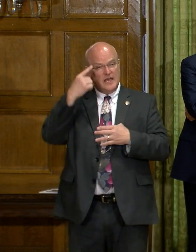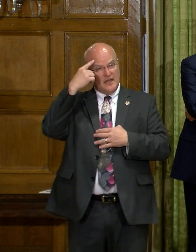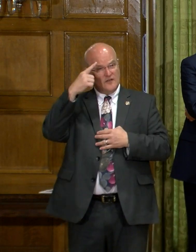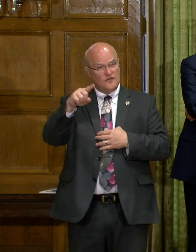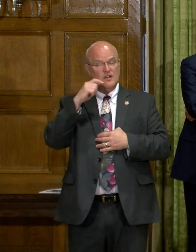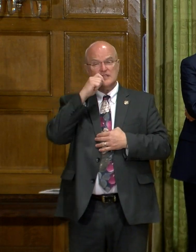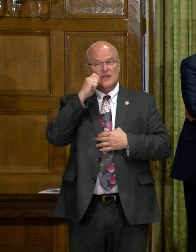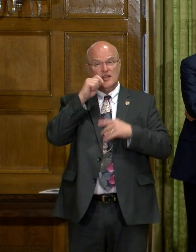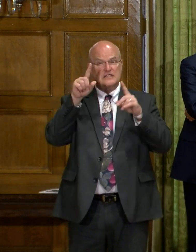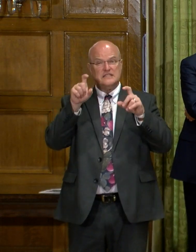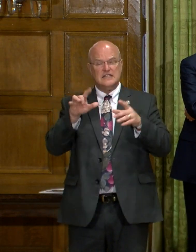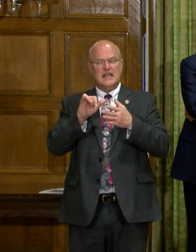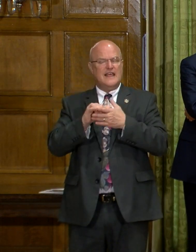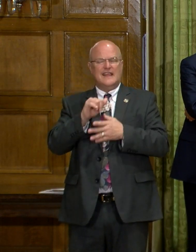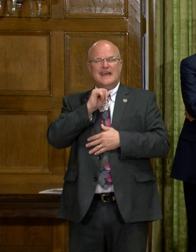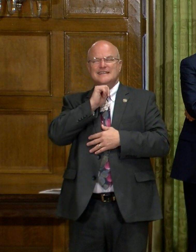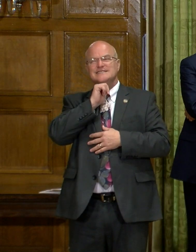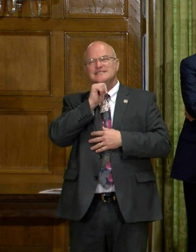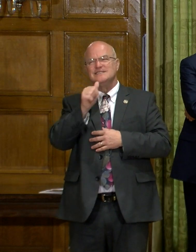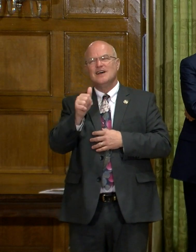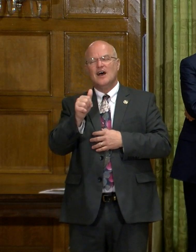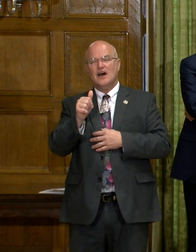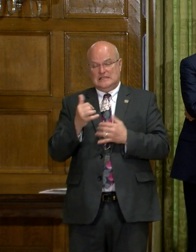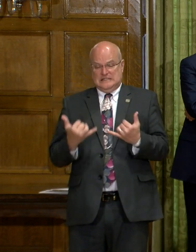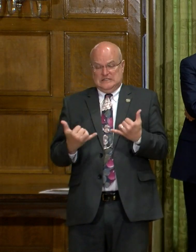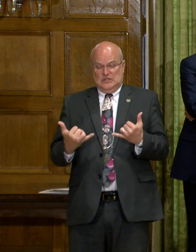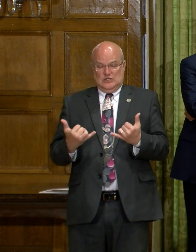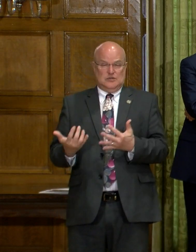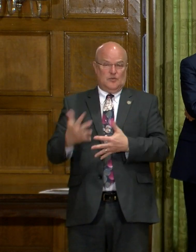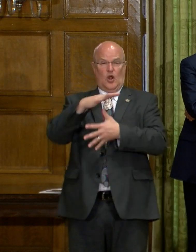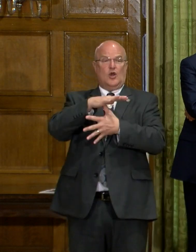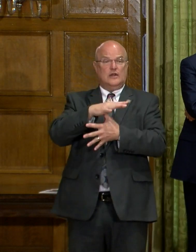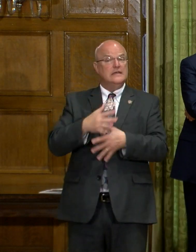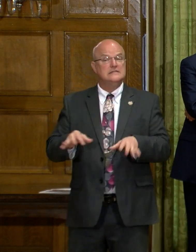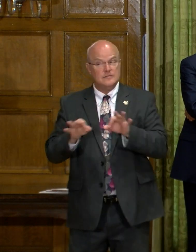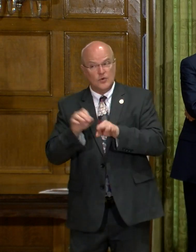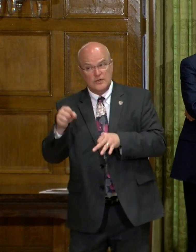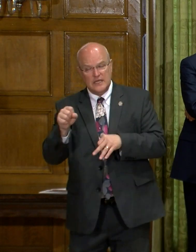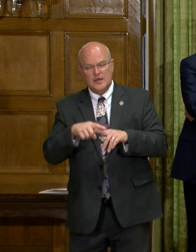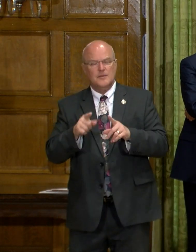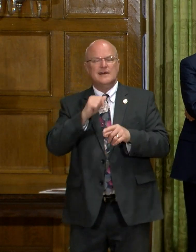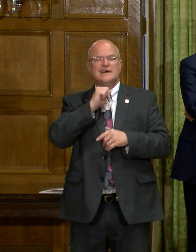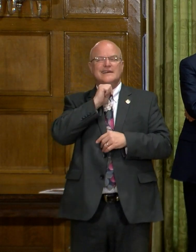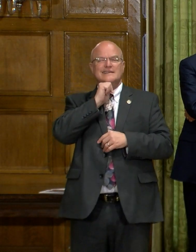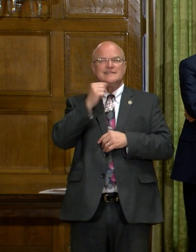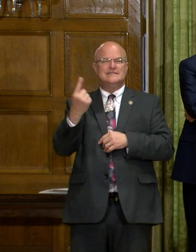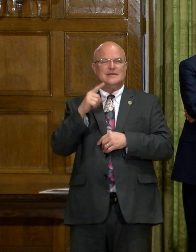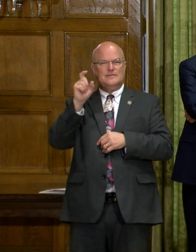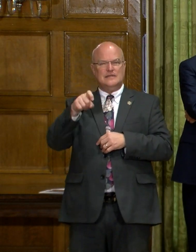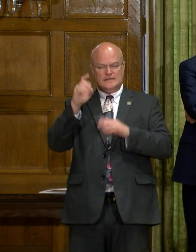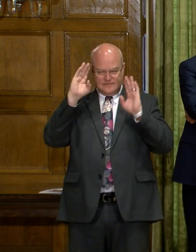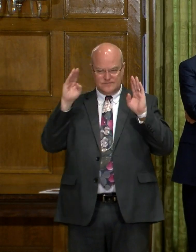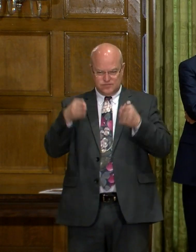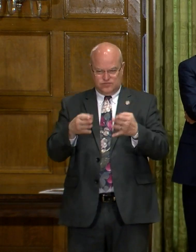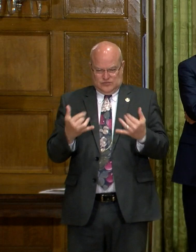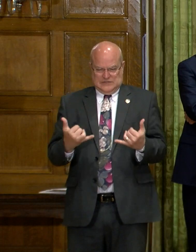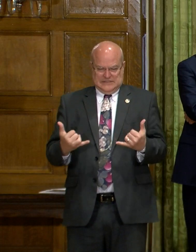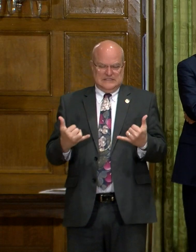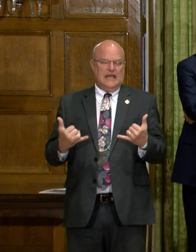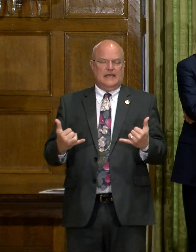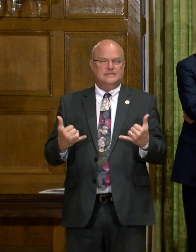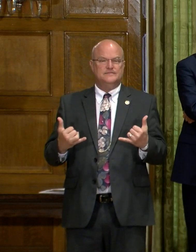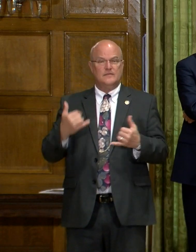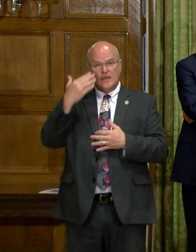for serologic testing, that's not an urgent priority. It's important, but it's not something we need to do or start right